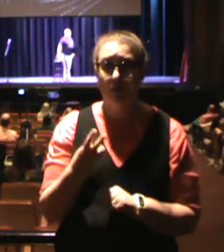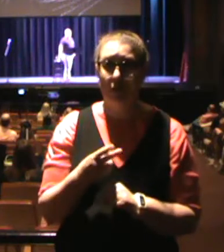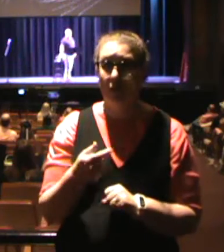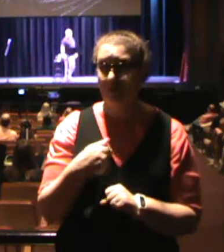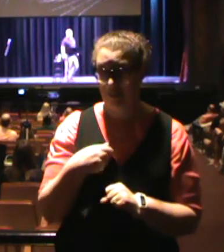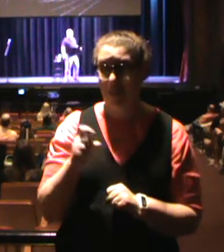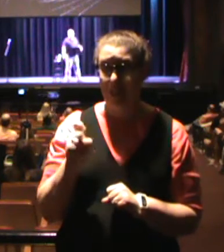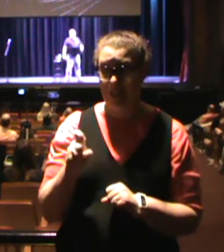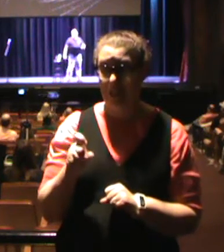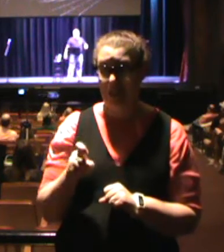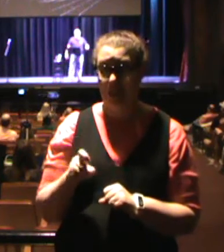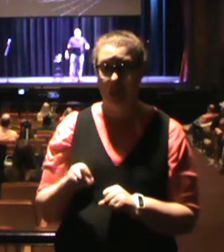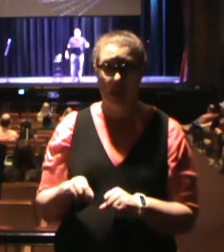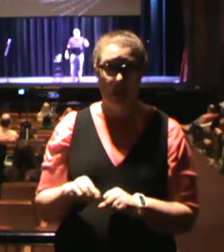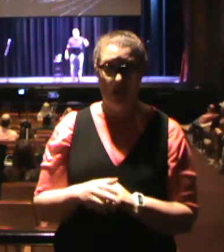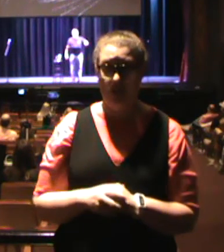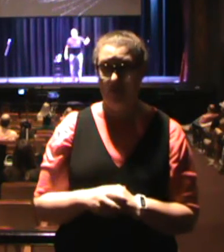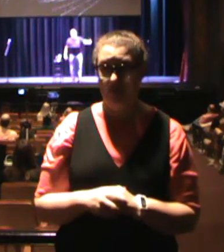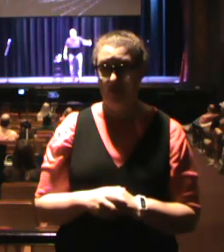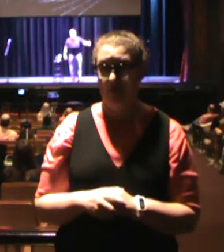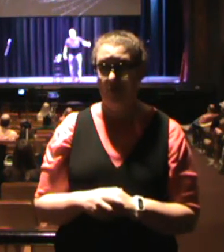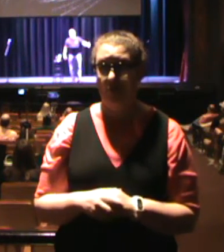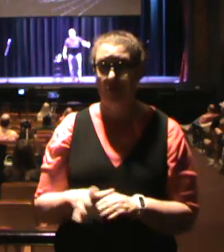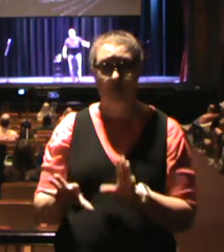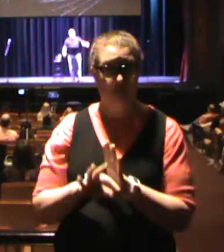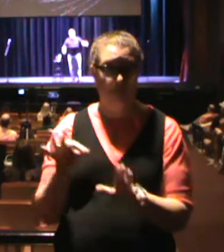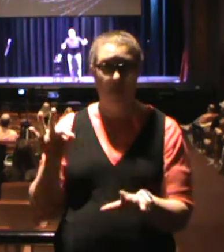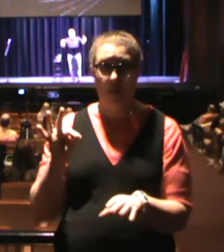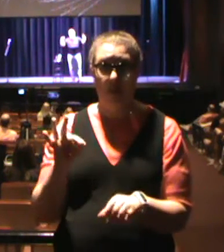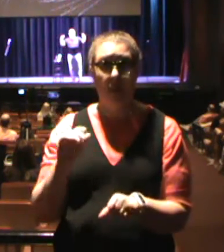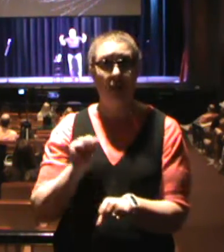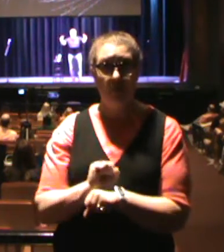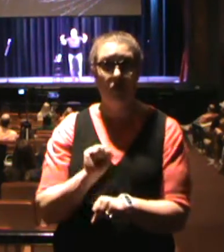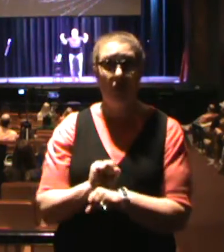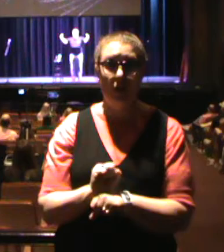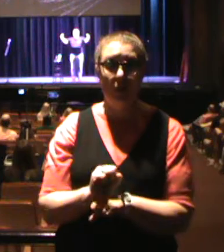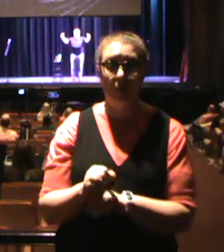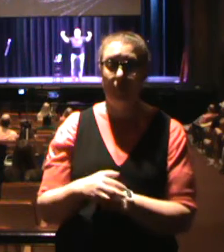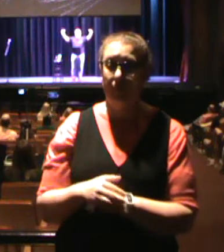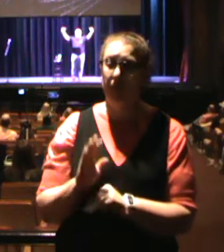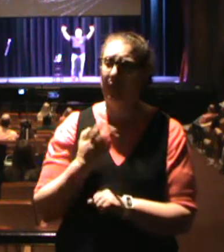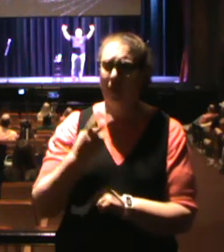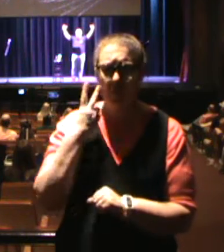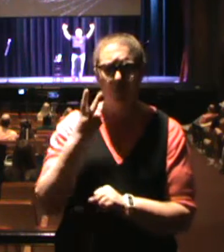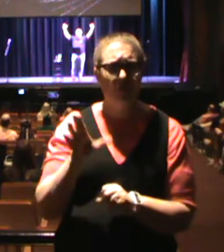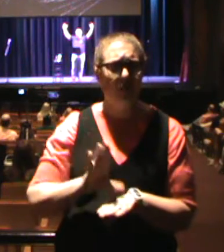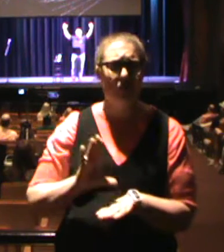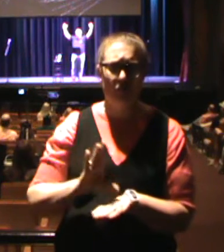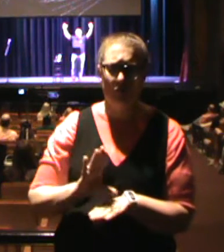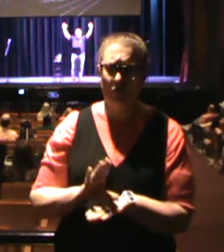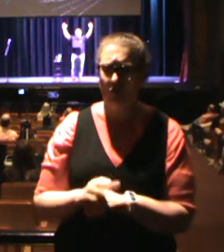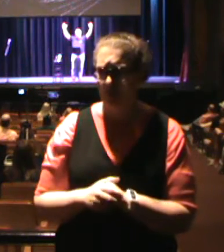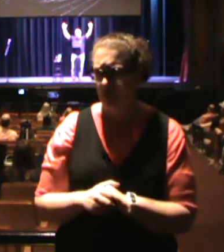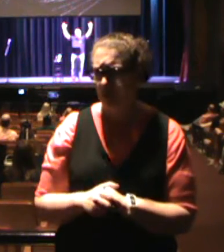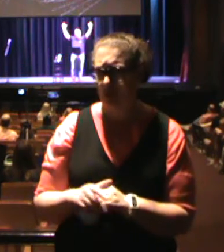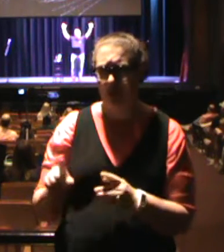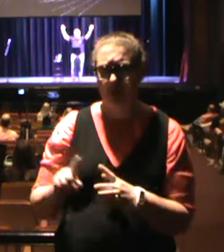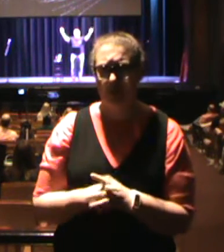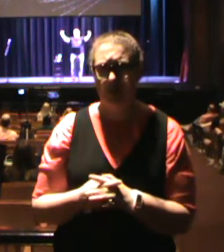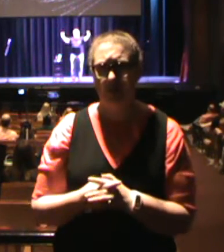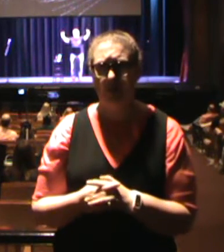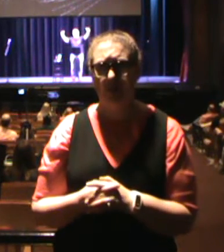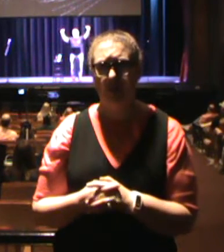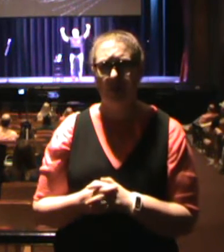go. So I had to go find another job. And we see this in churches where they start to cut